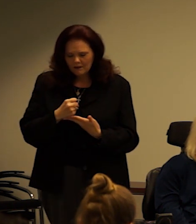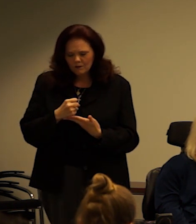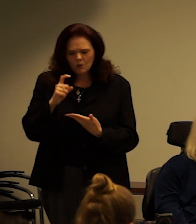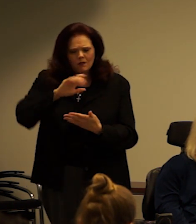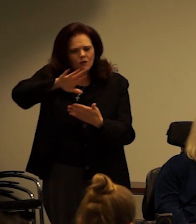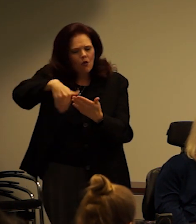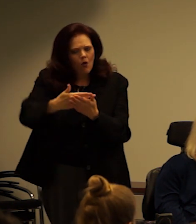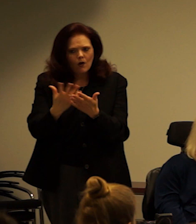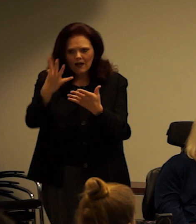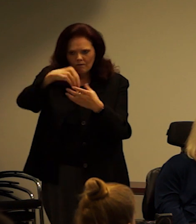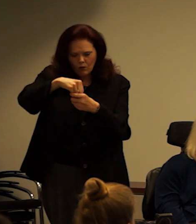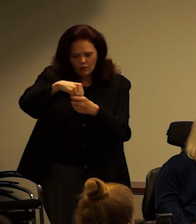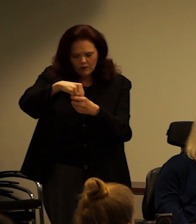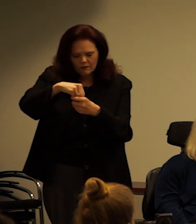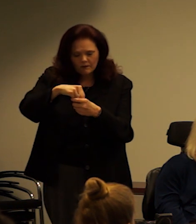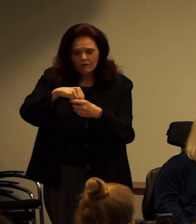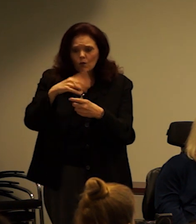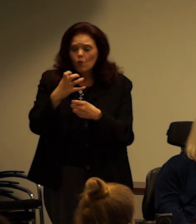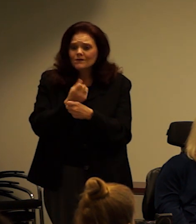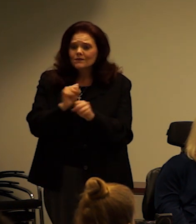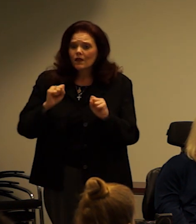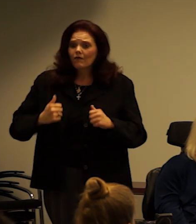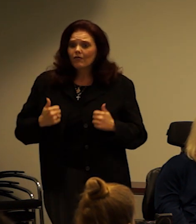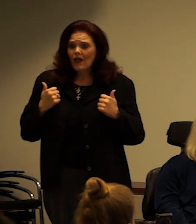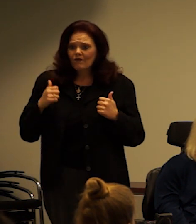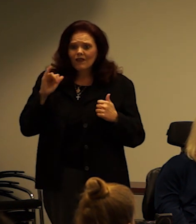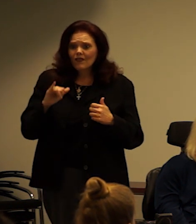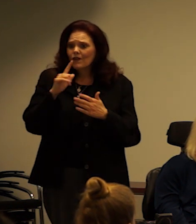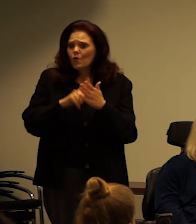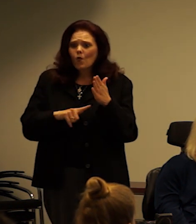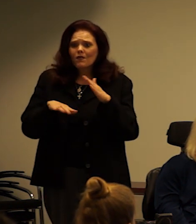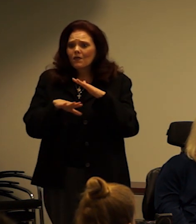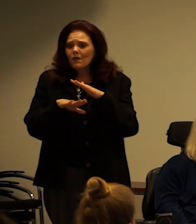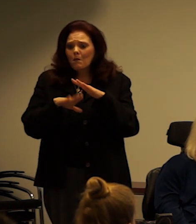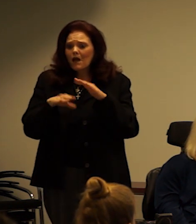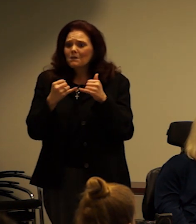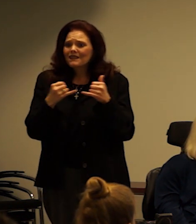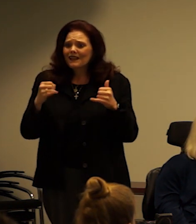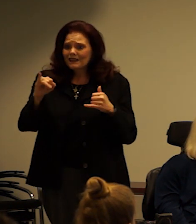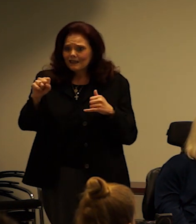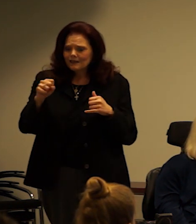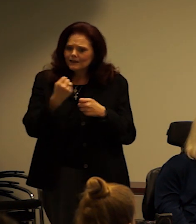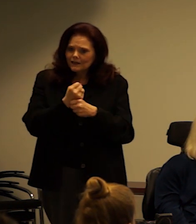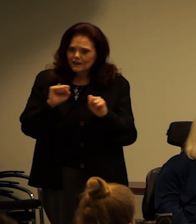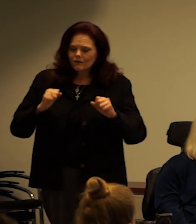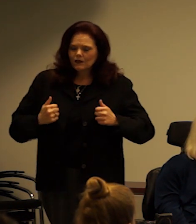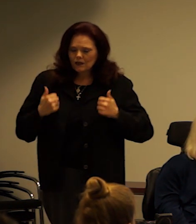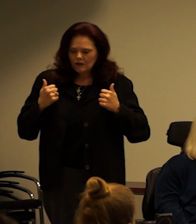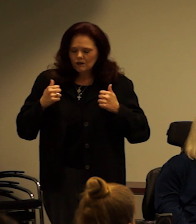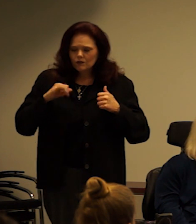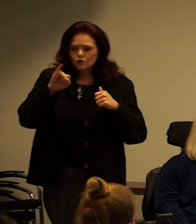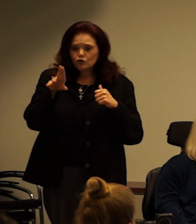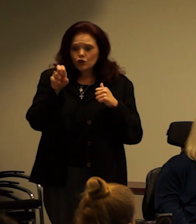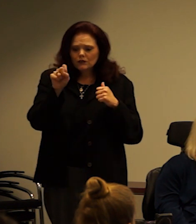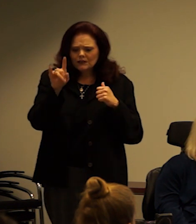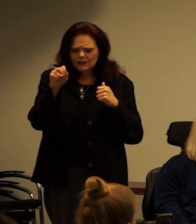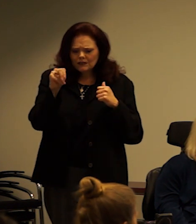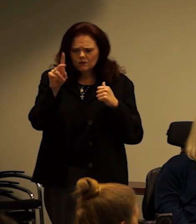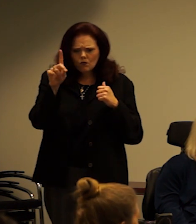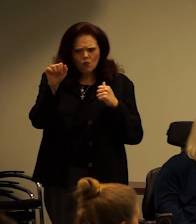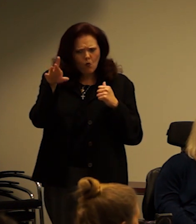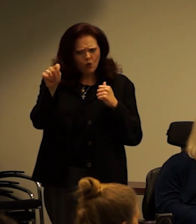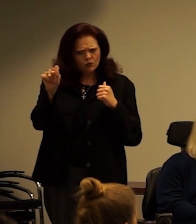get involved in this if we're going to save lives, and that's really what it boils down to. Justin Dart, as most of you